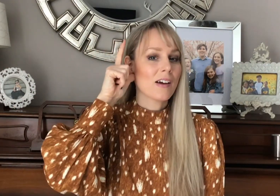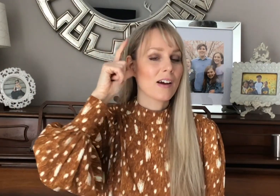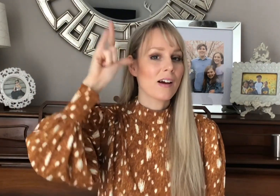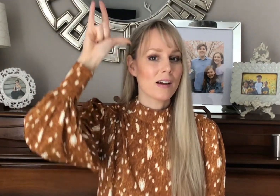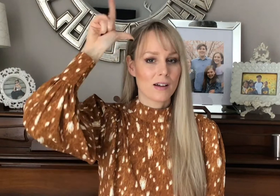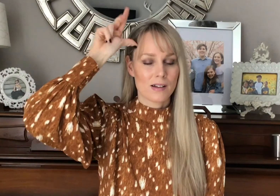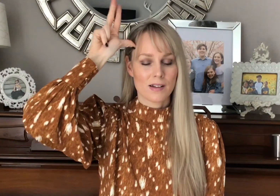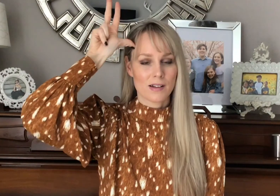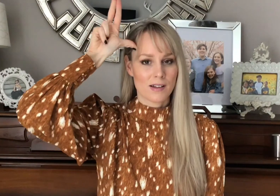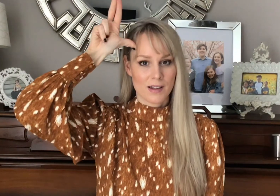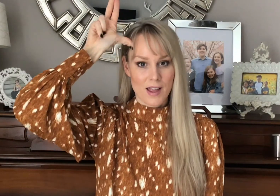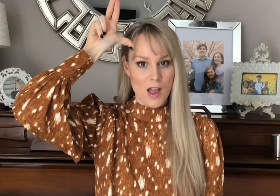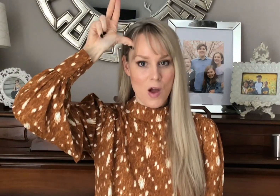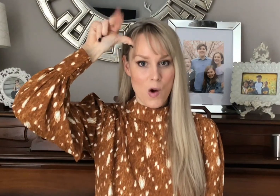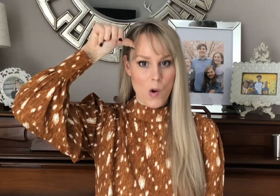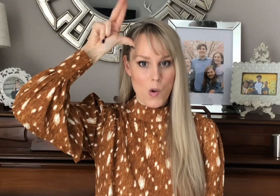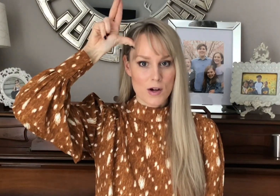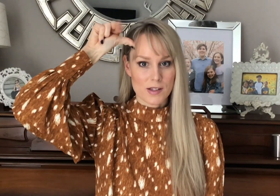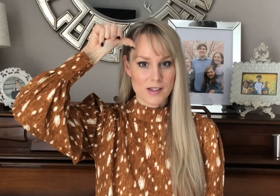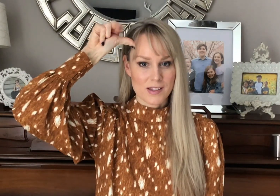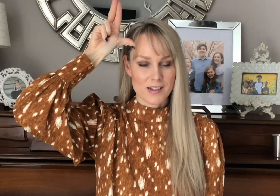hear horse.